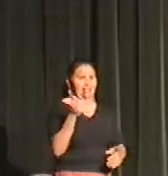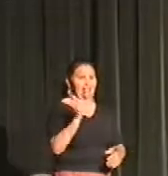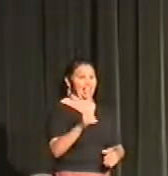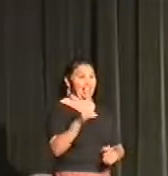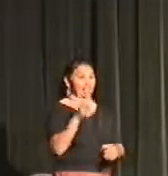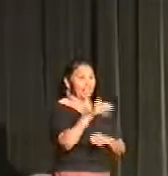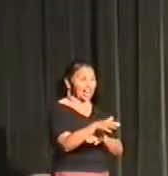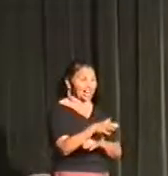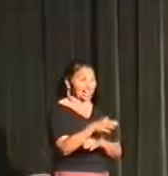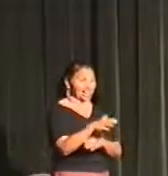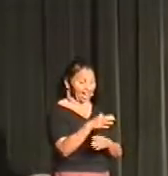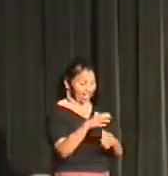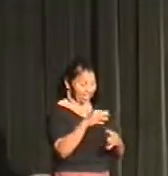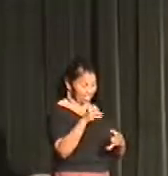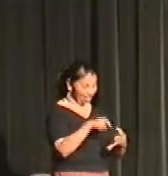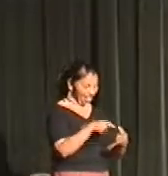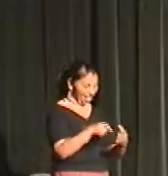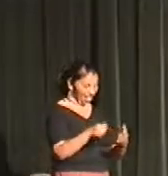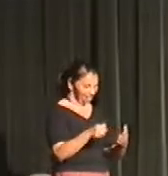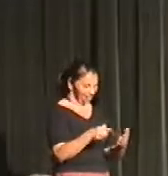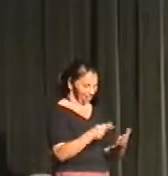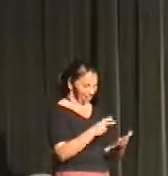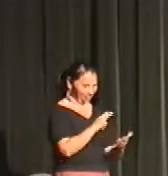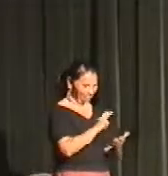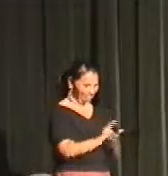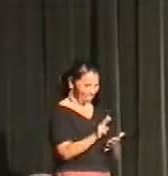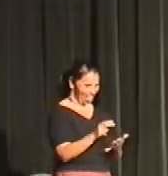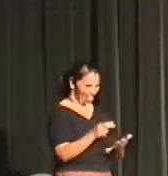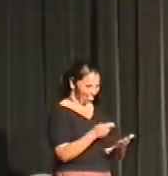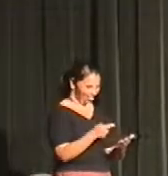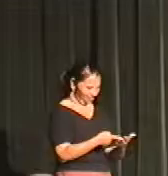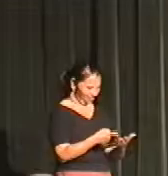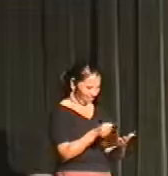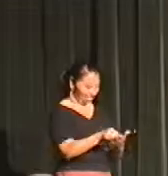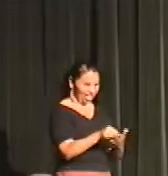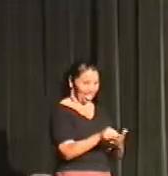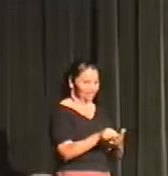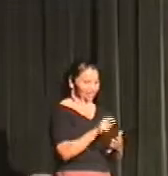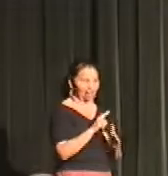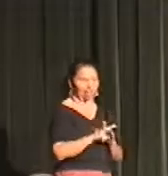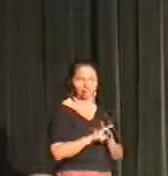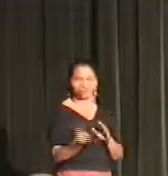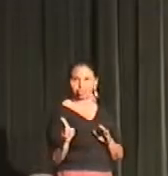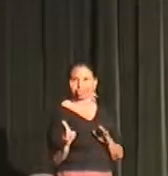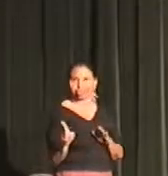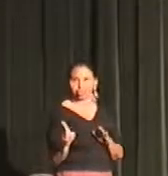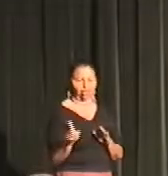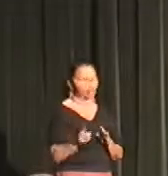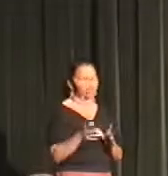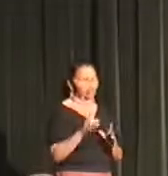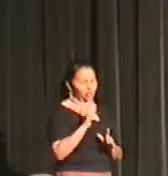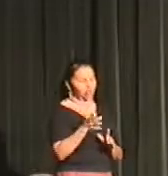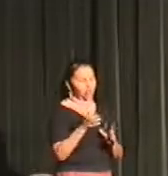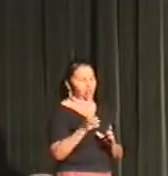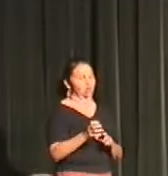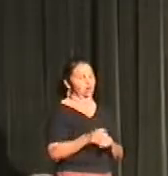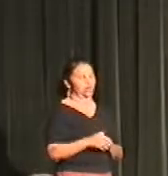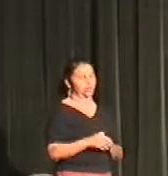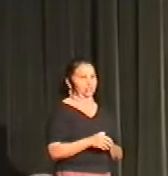letter. And oh, I just really wanted to run right out there, you know. And I